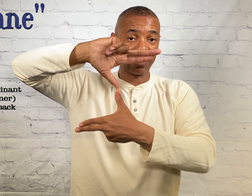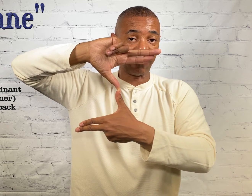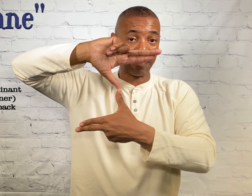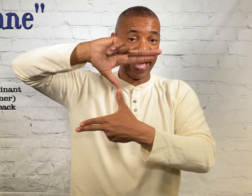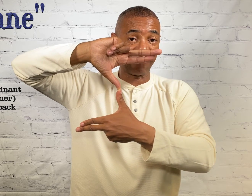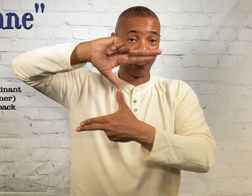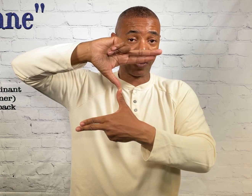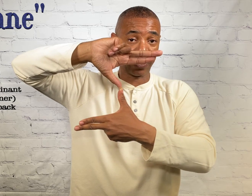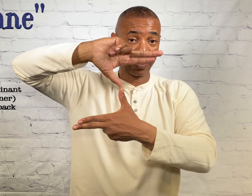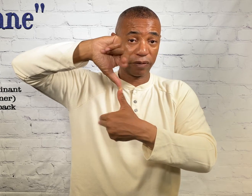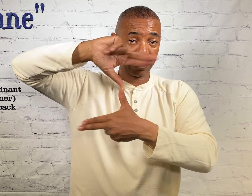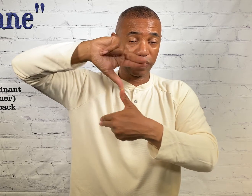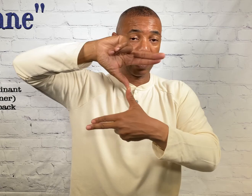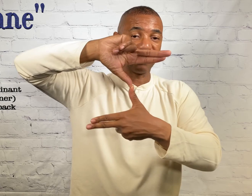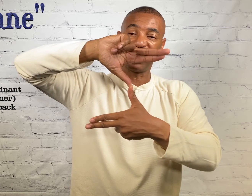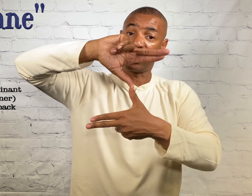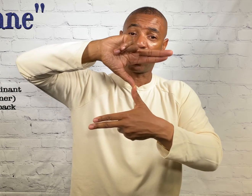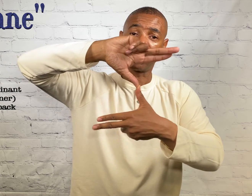flick back and forth. I've seen this also.